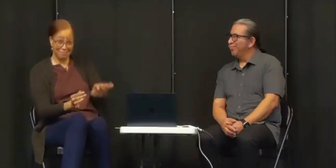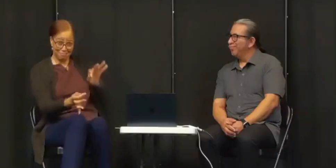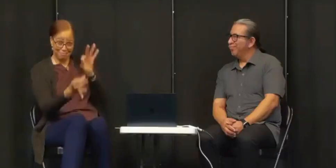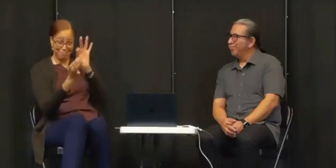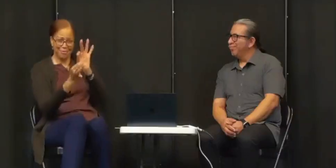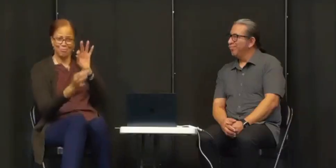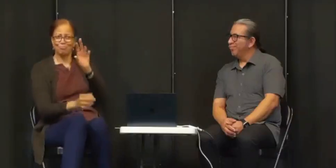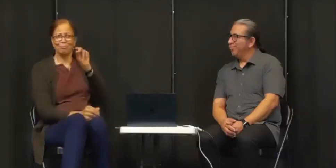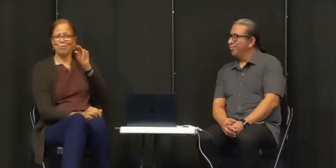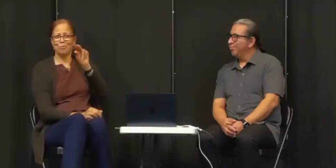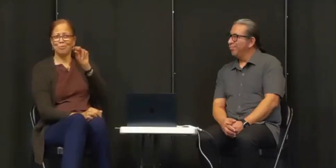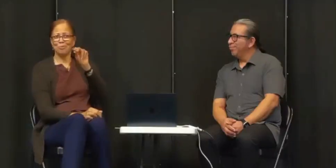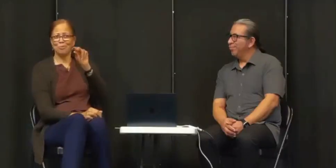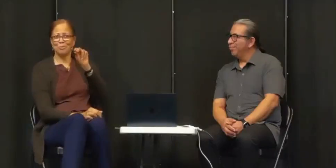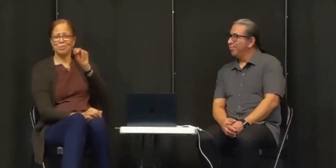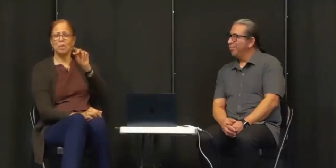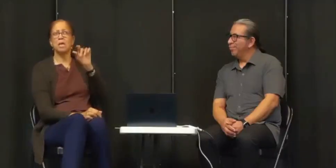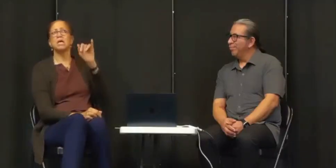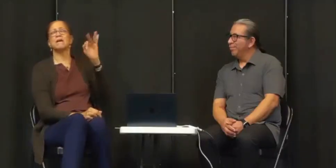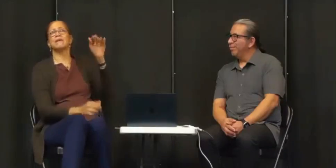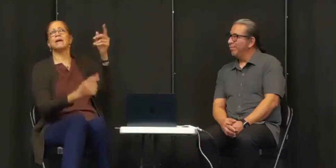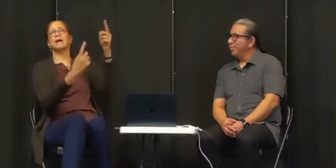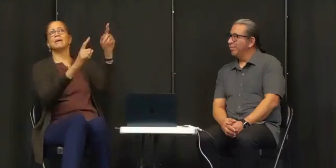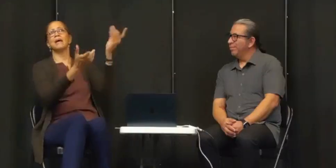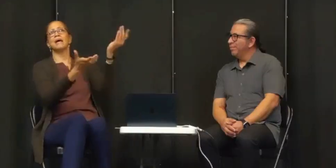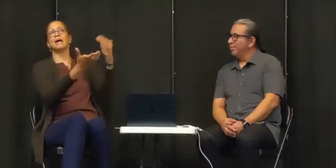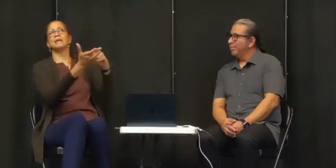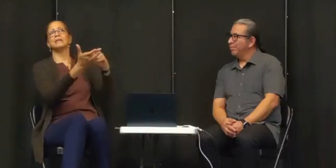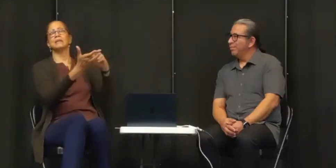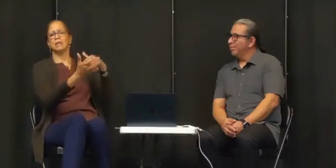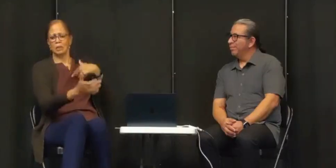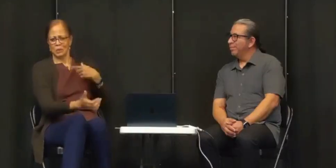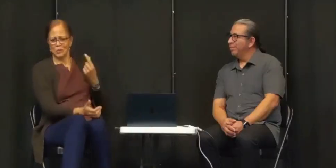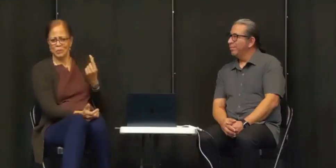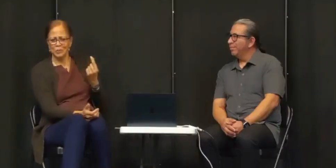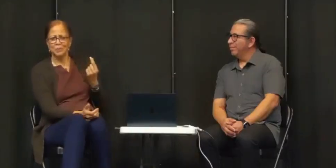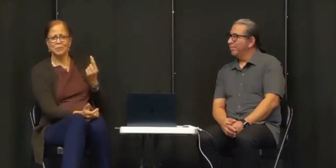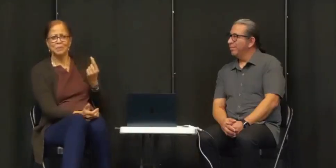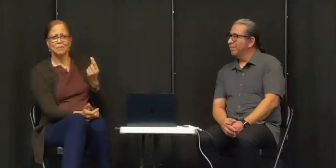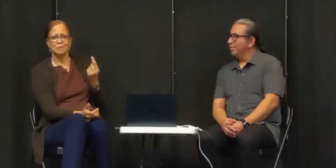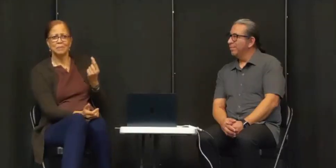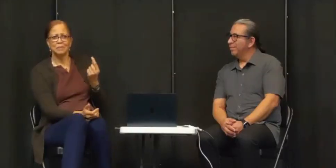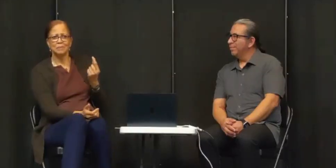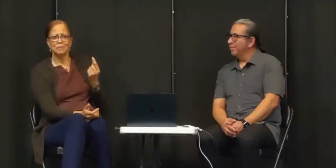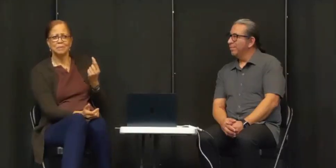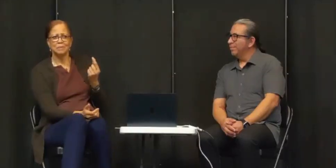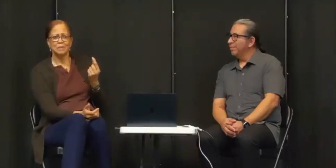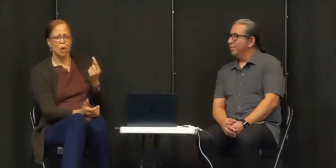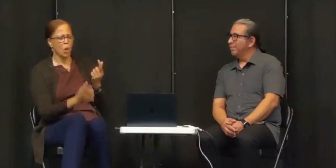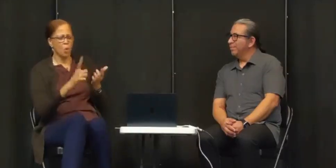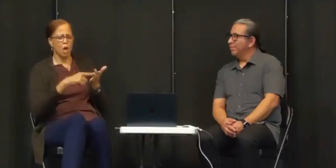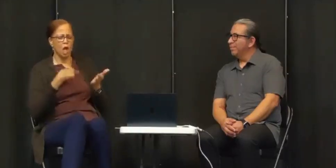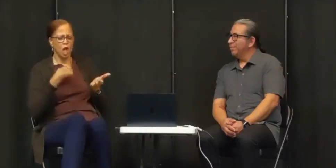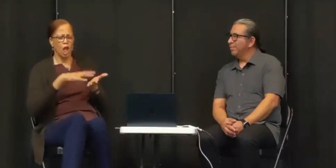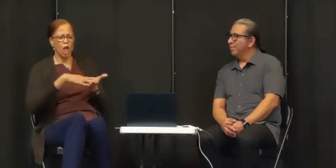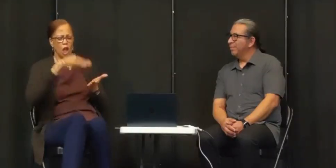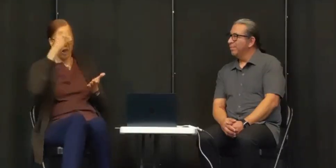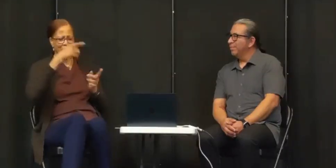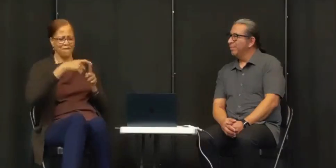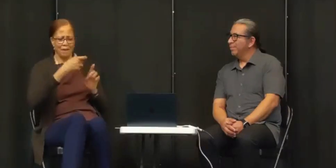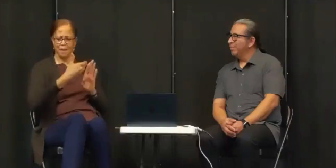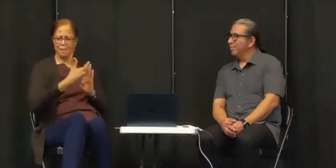mistake. They will. So there's never going to be perfection in this. And you tell yourself, okay, if and when this happens